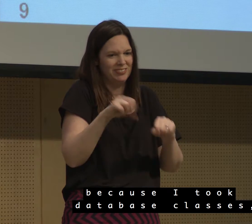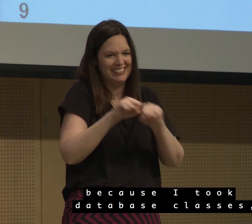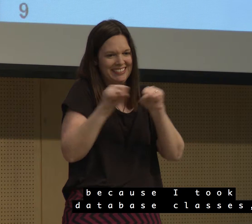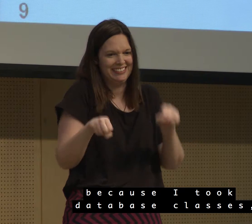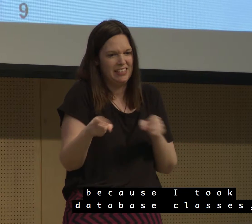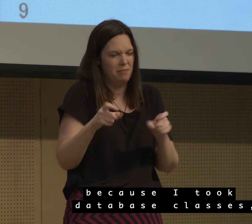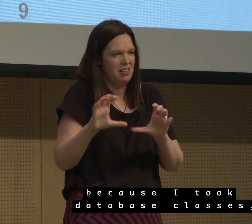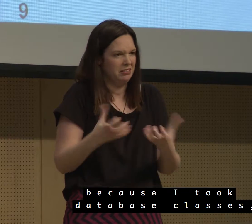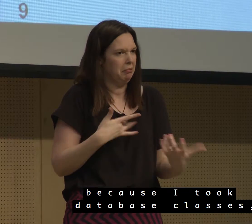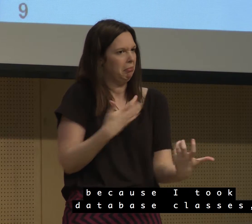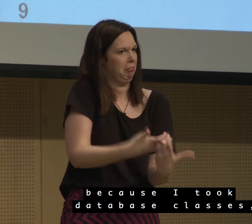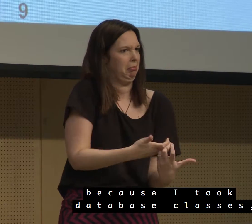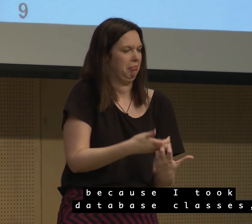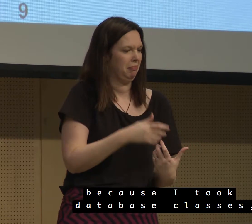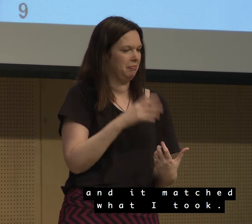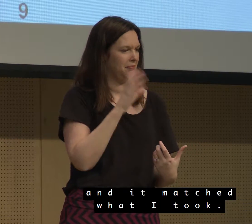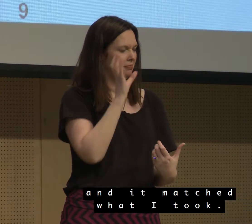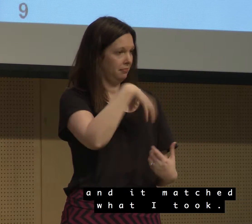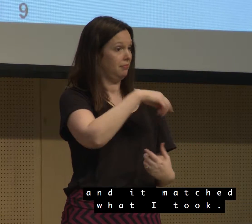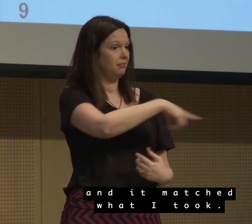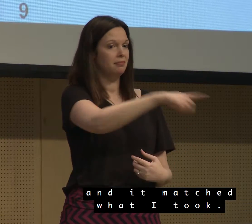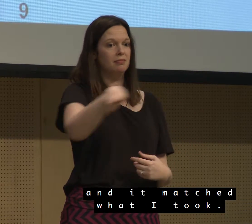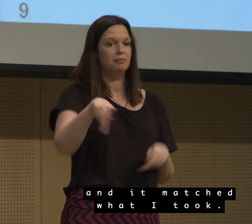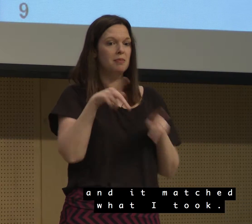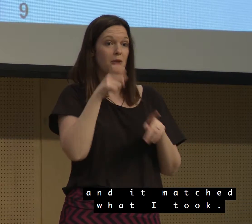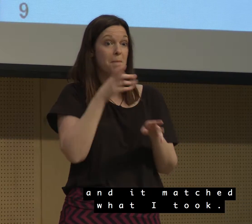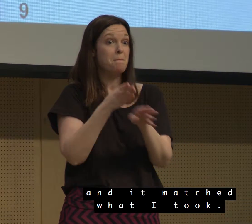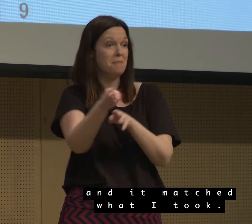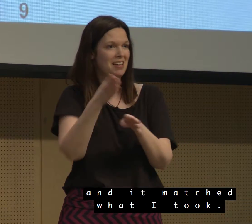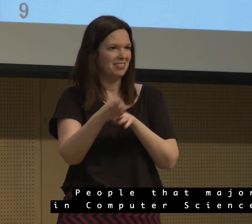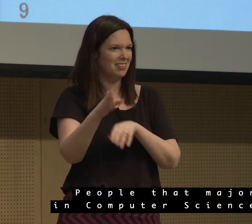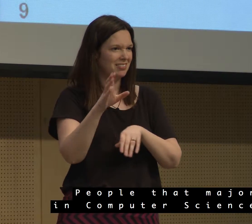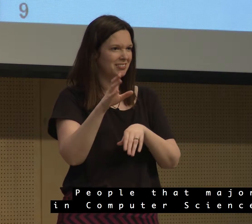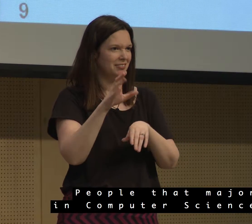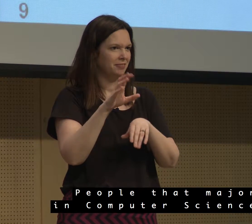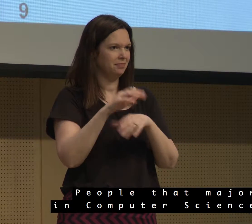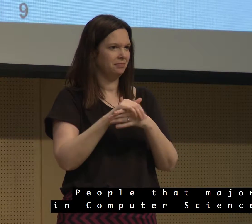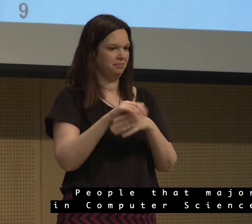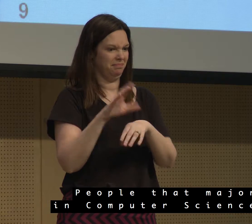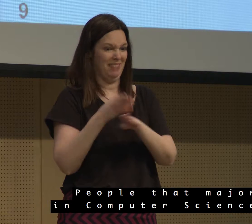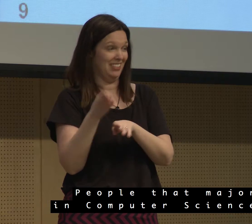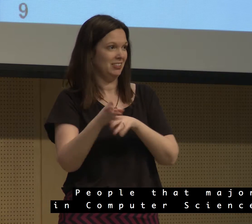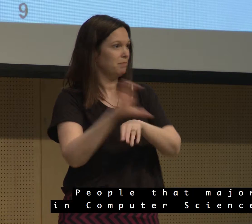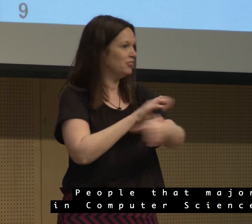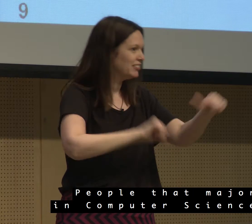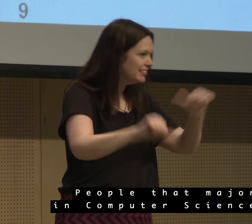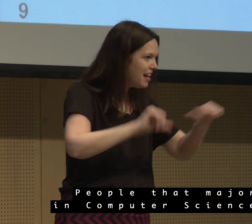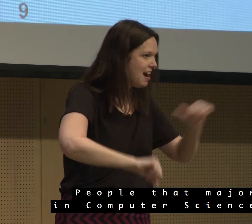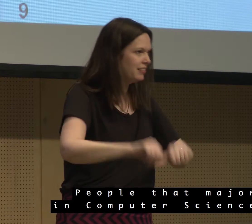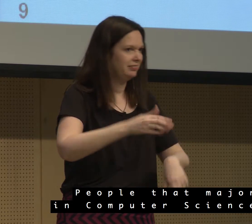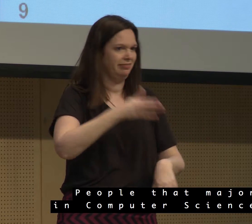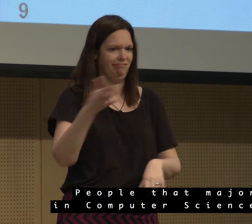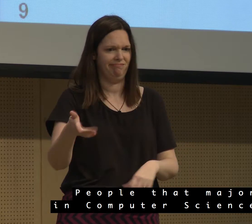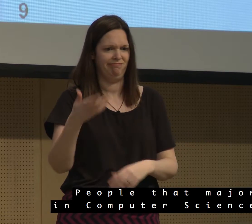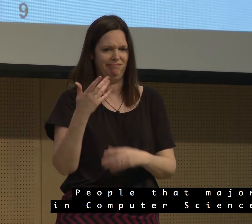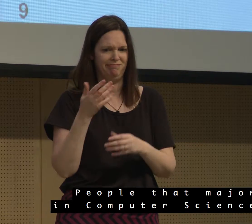took database classes and it matched what I took. People that major in computer